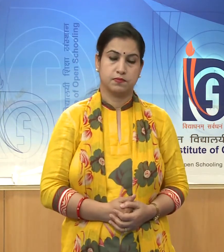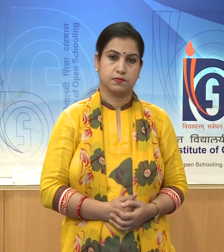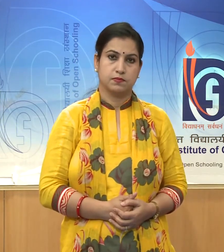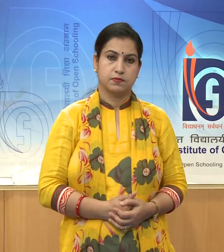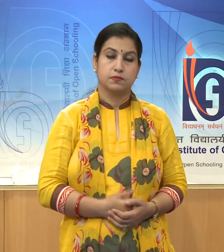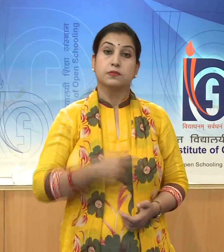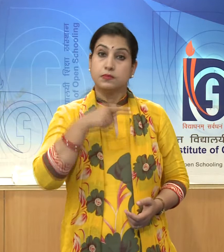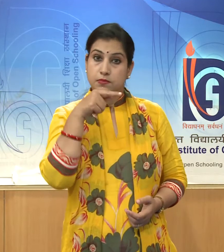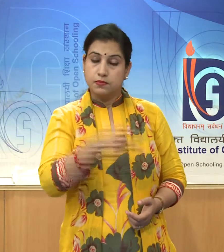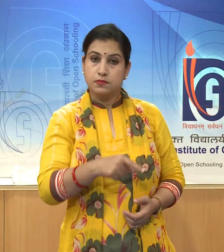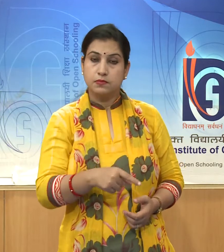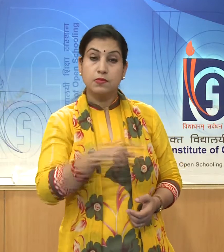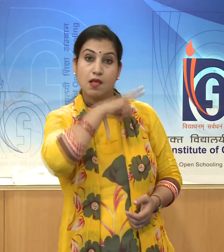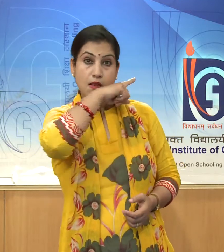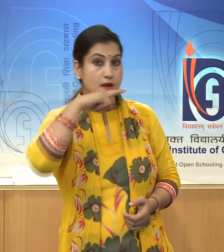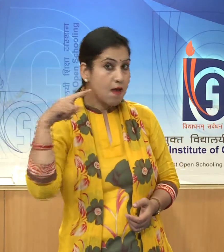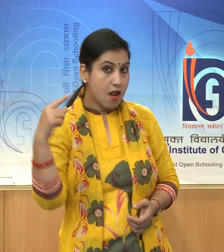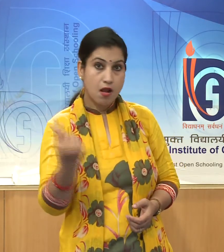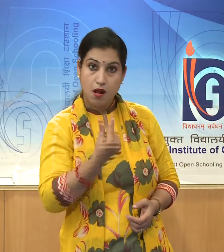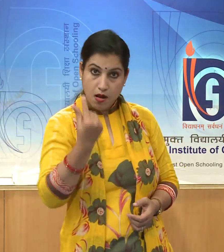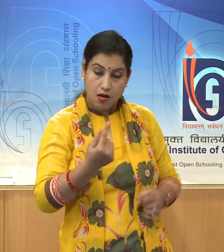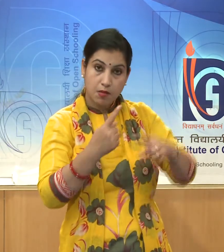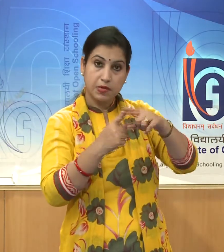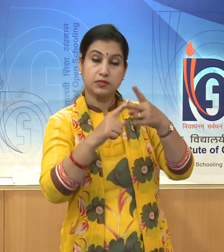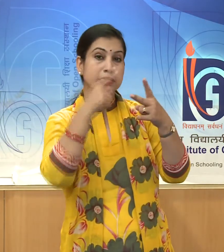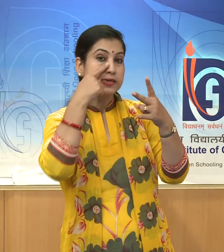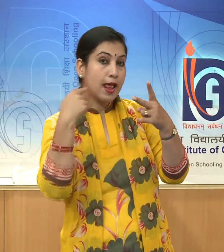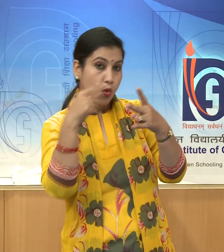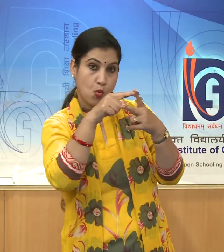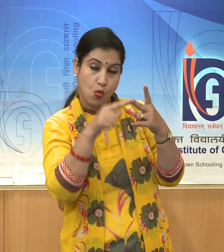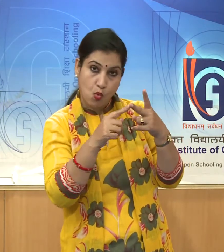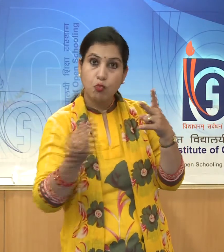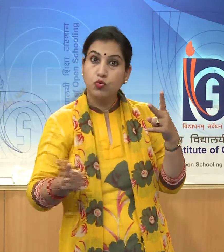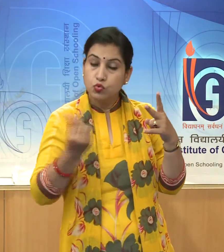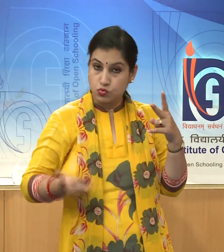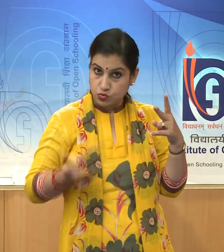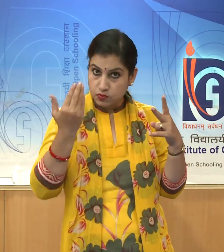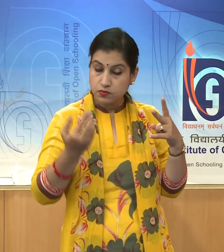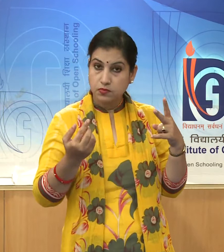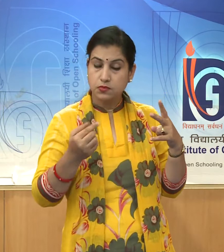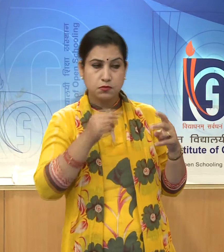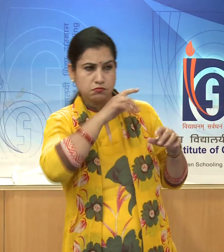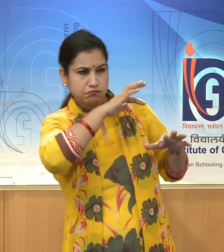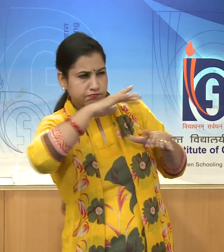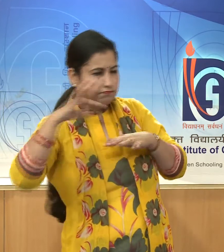With the use of red and yellow, the vibration of